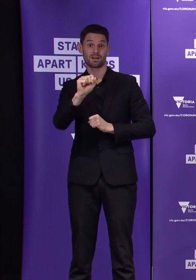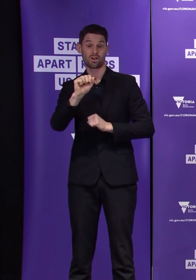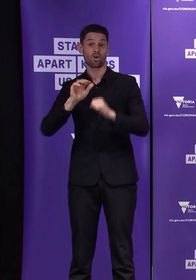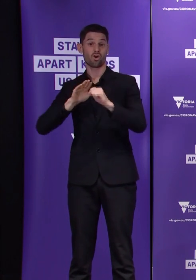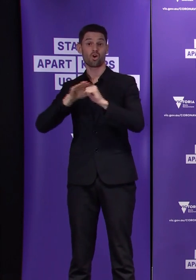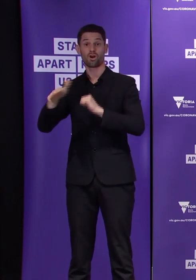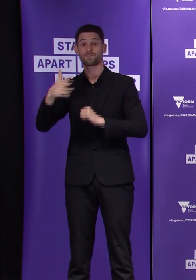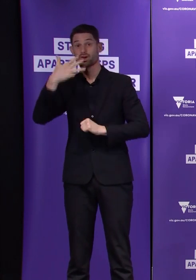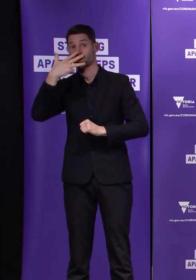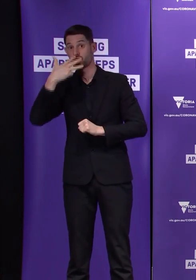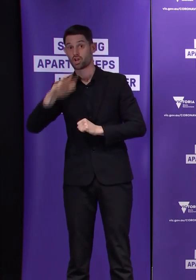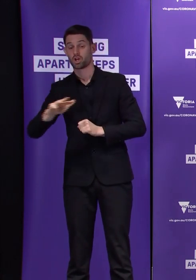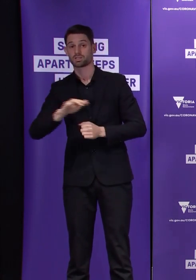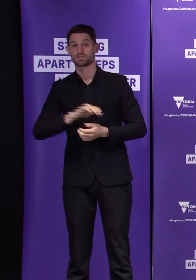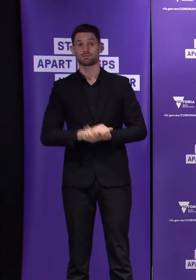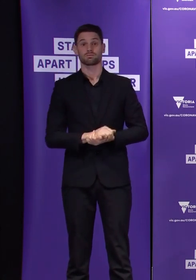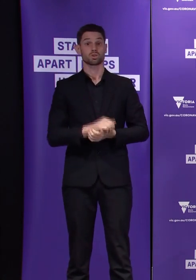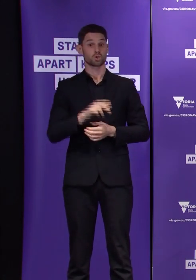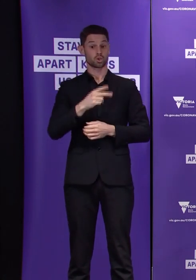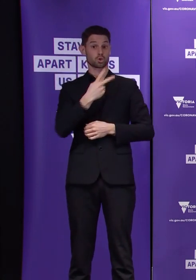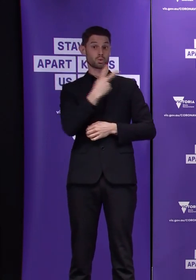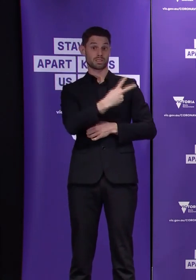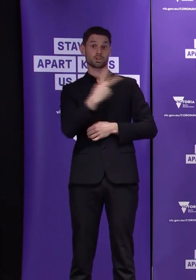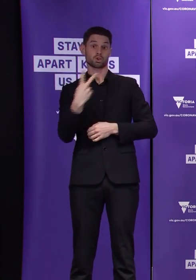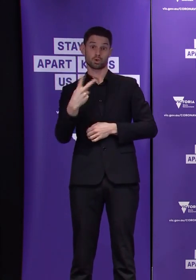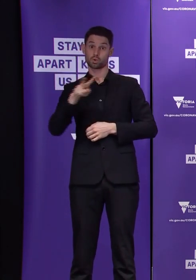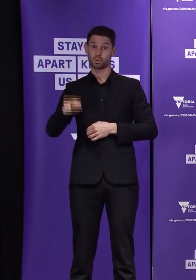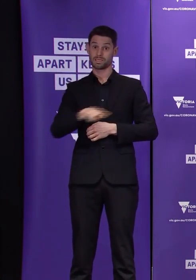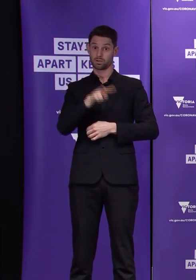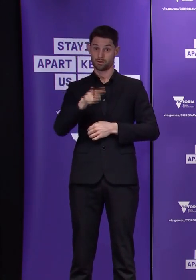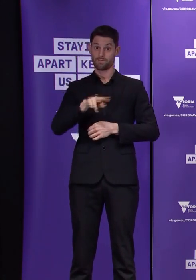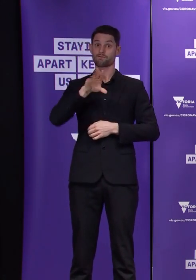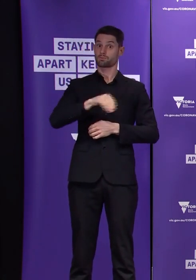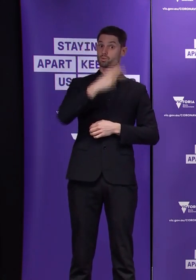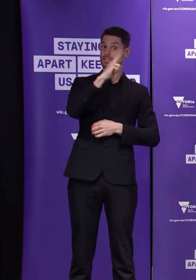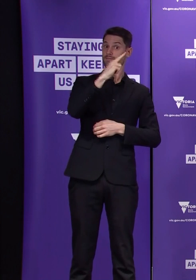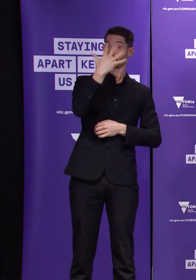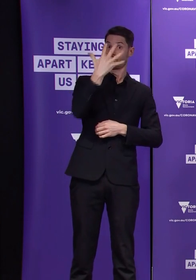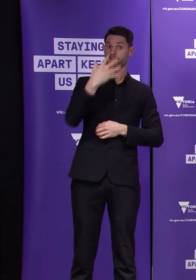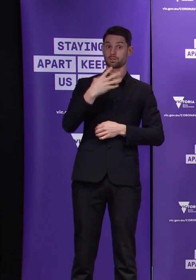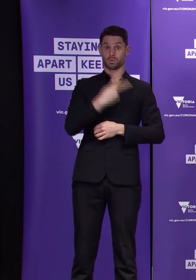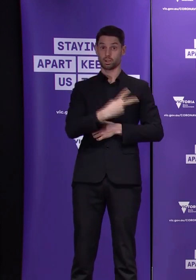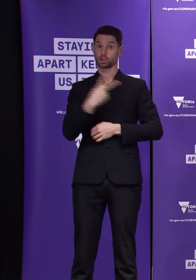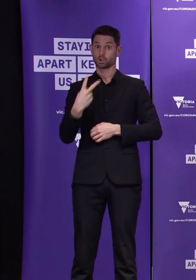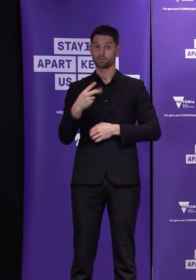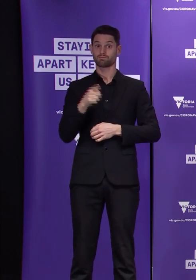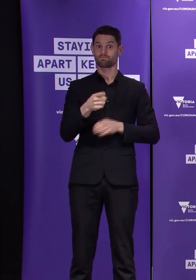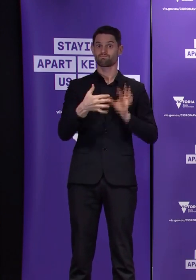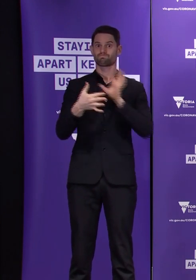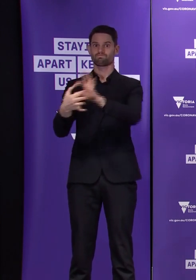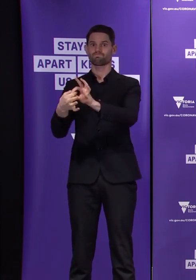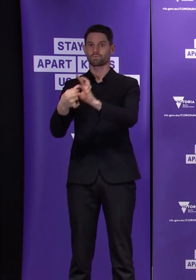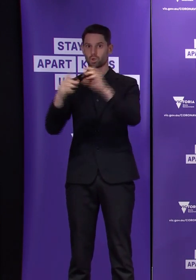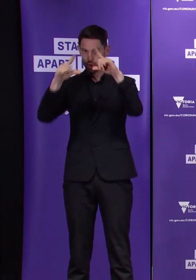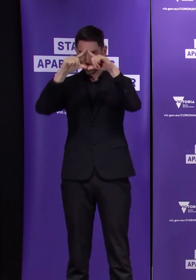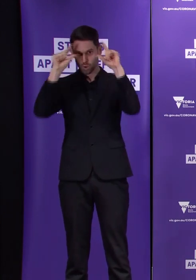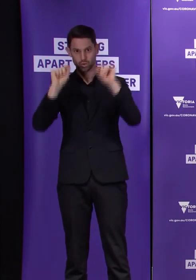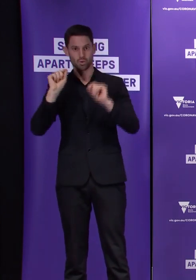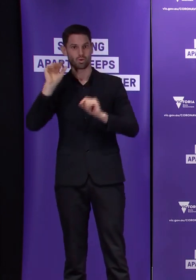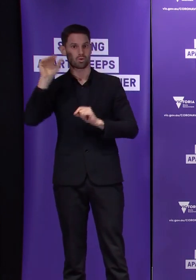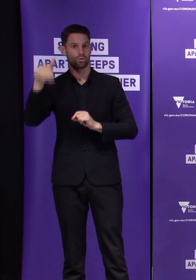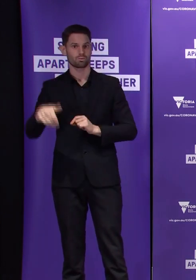their 90s. 22 of those 25 fatalities are linked to aged care